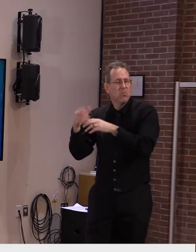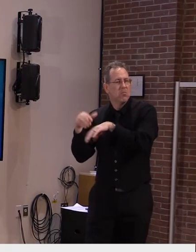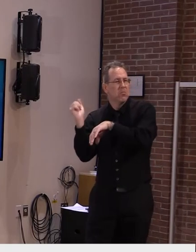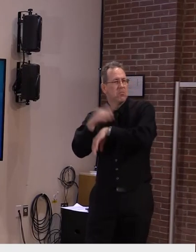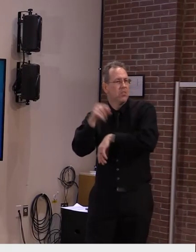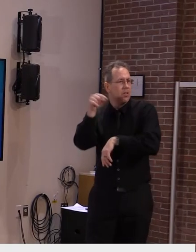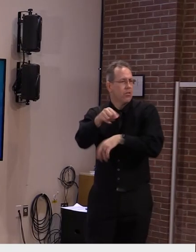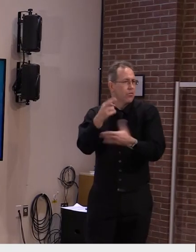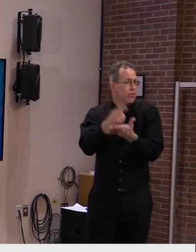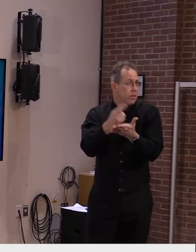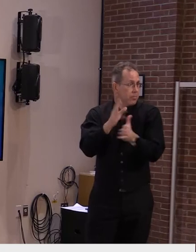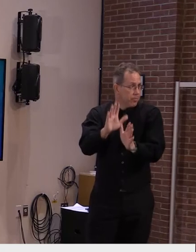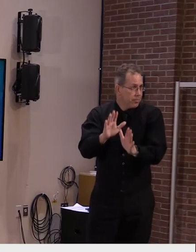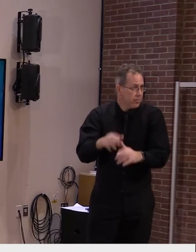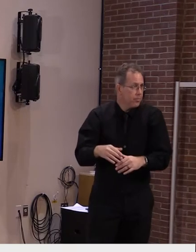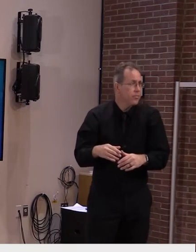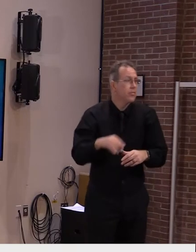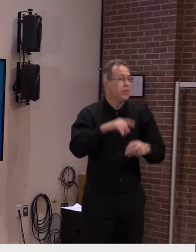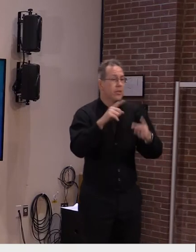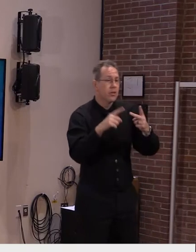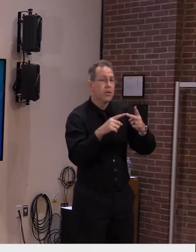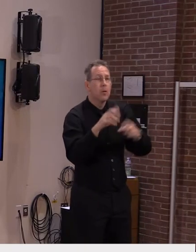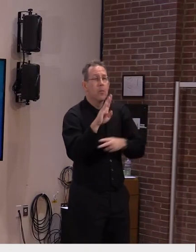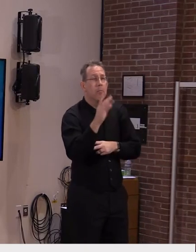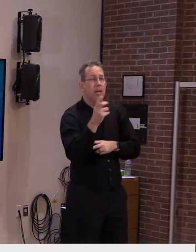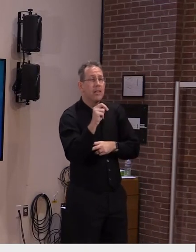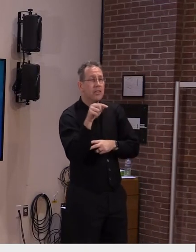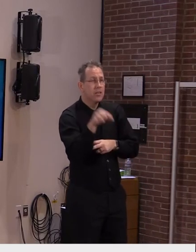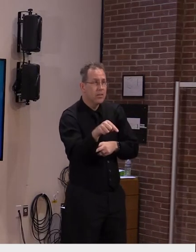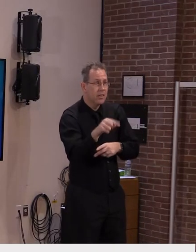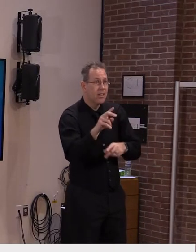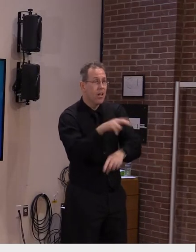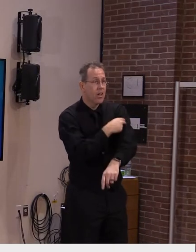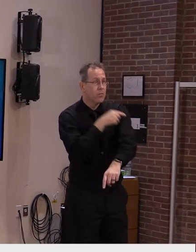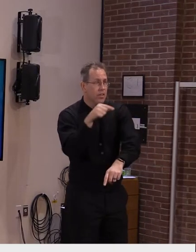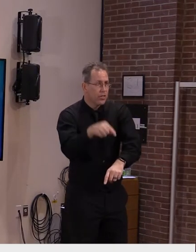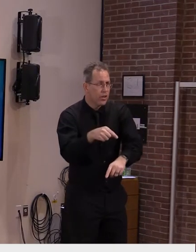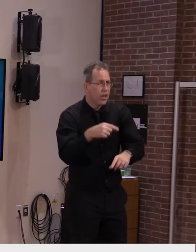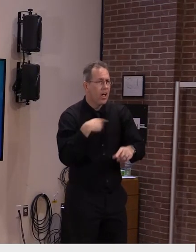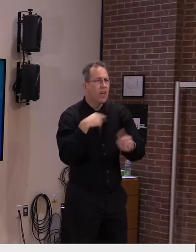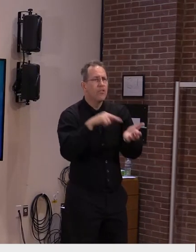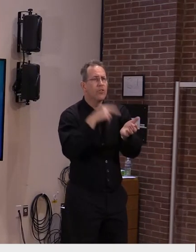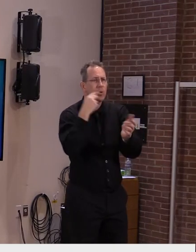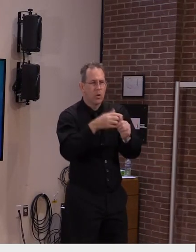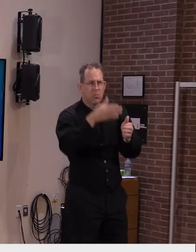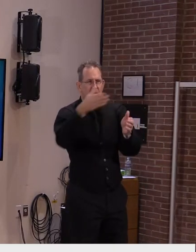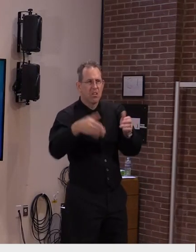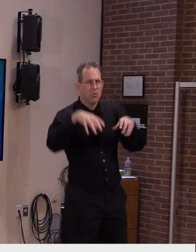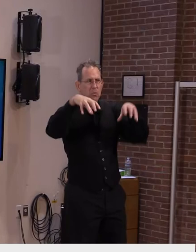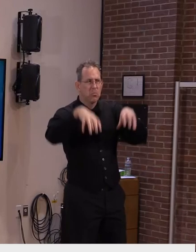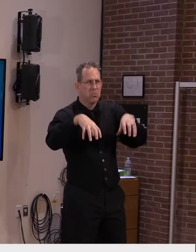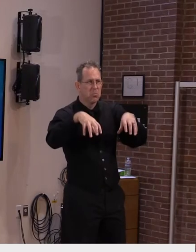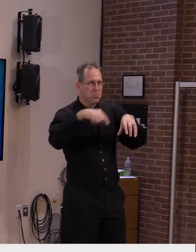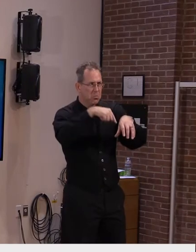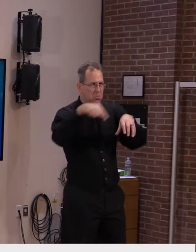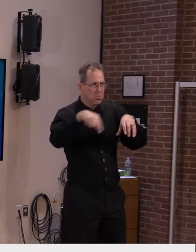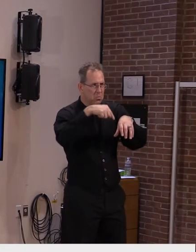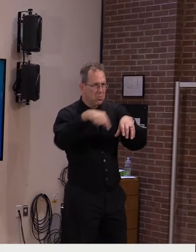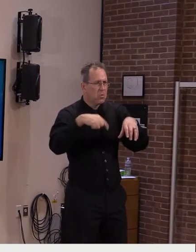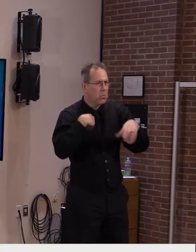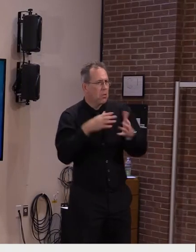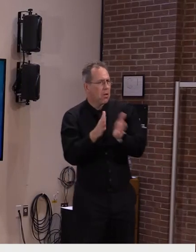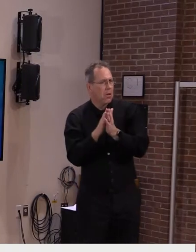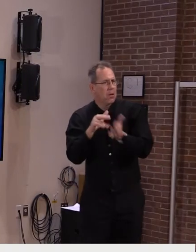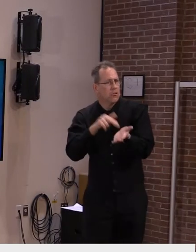There is a long-term care rehab facility right near the hospital there. We're working with them to open up some beds.